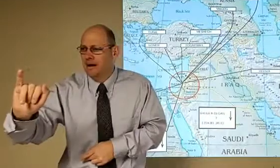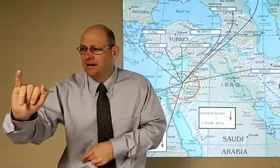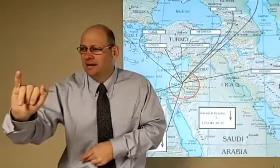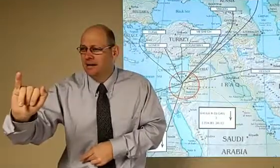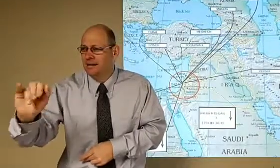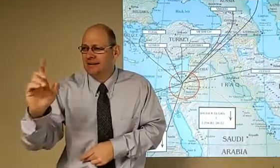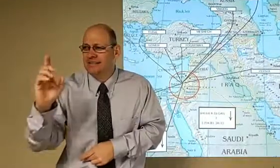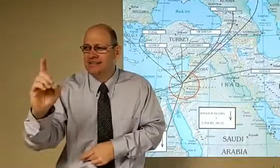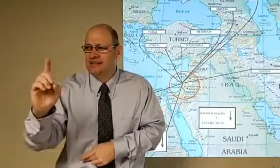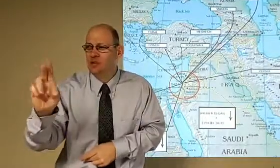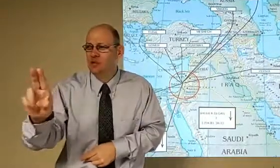It's